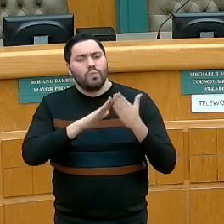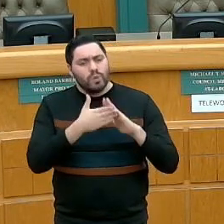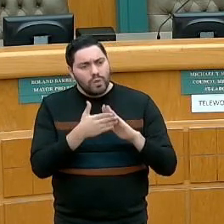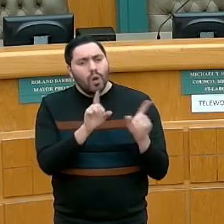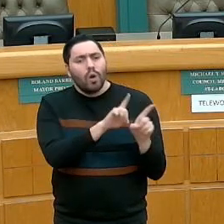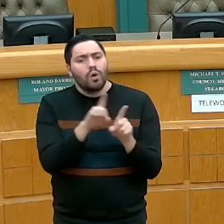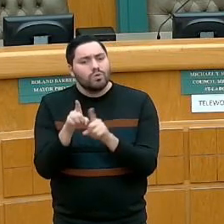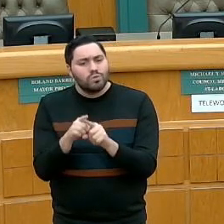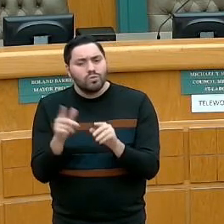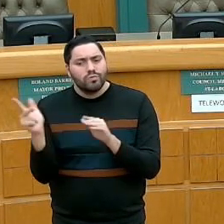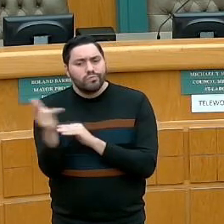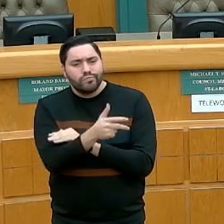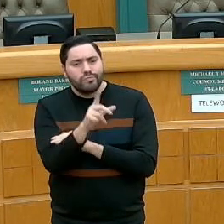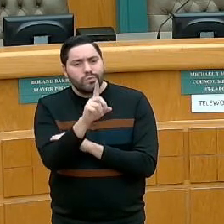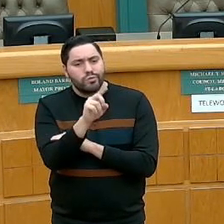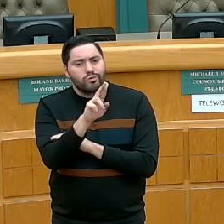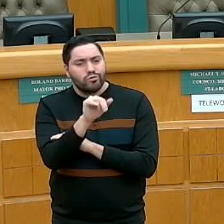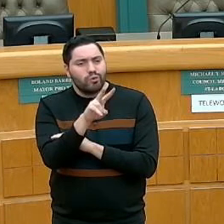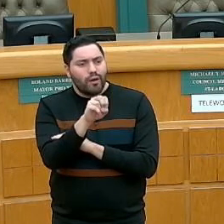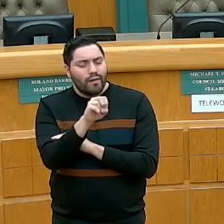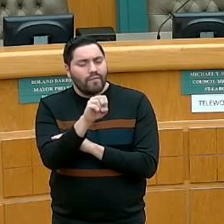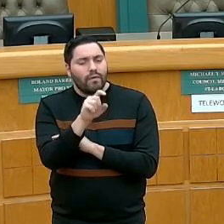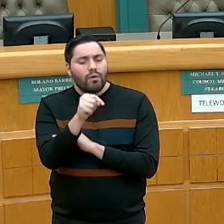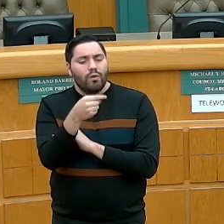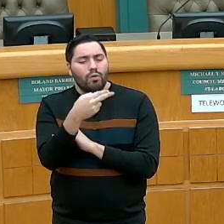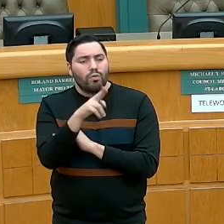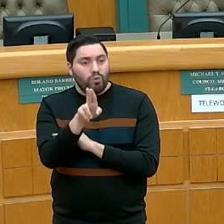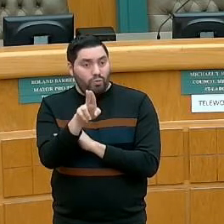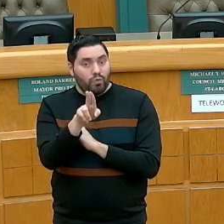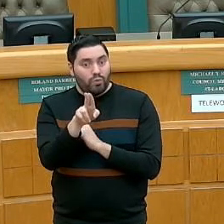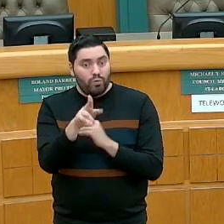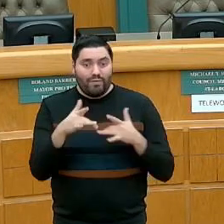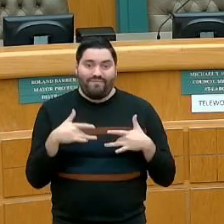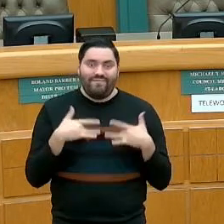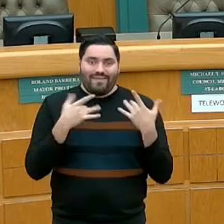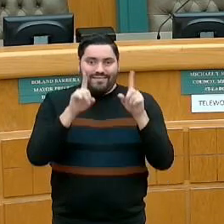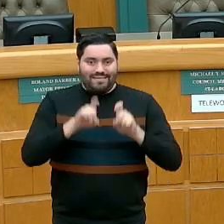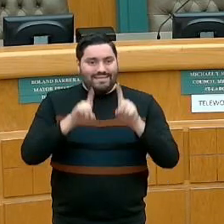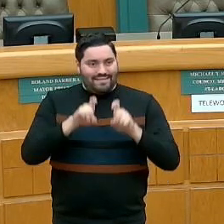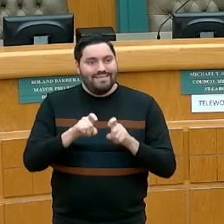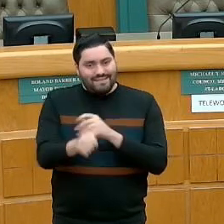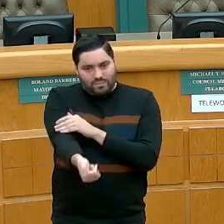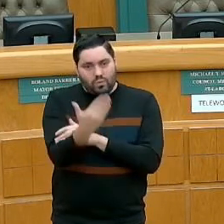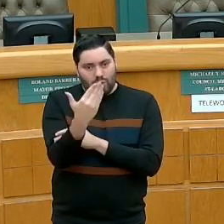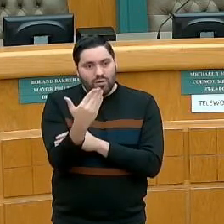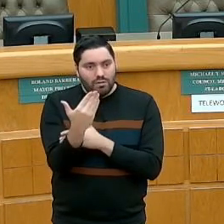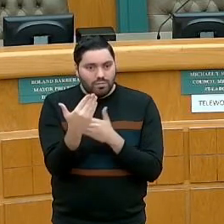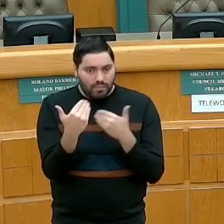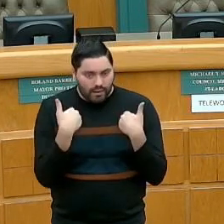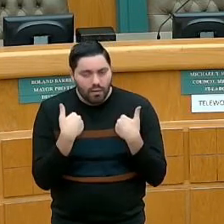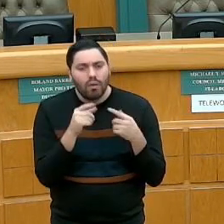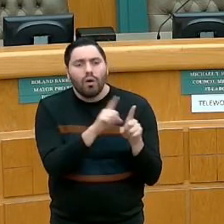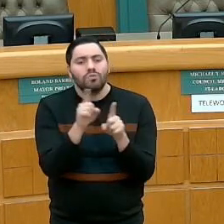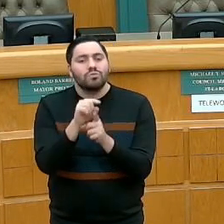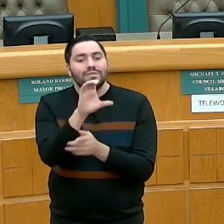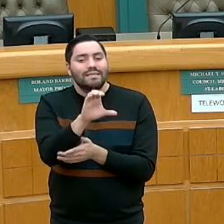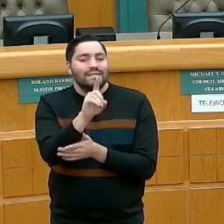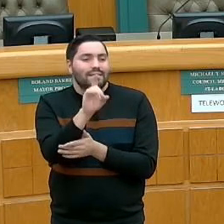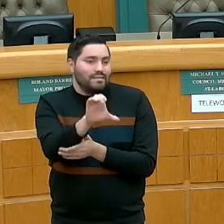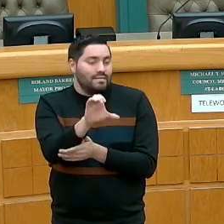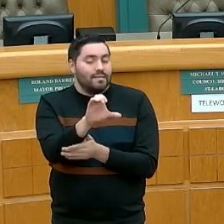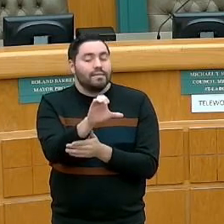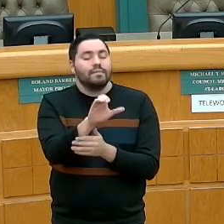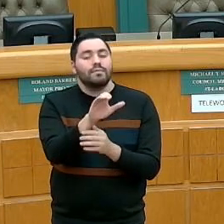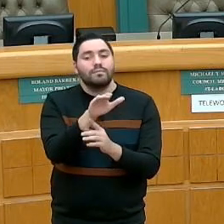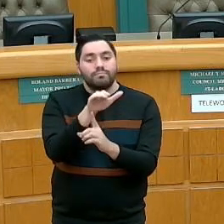the drive-through testing collection event that took place this morning. And we want to remind you about the CDC recommendations on